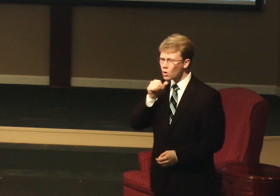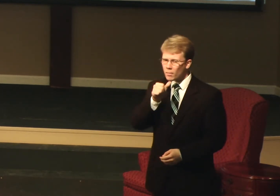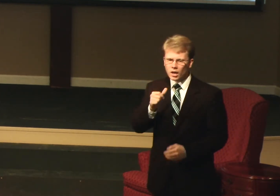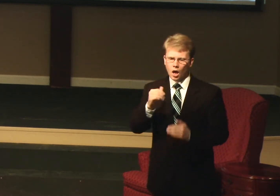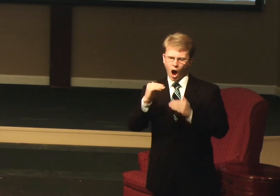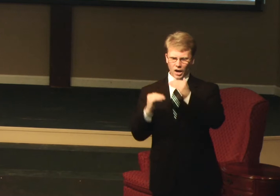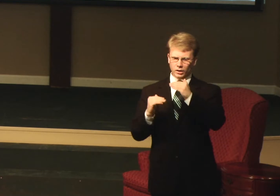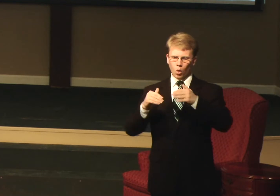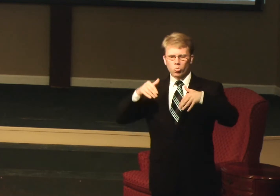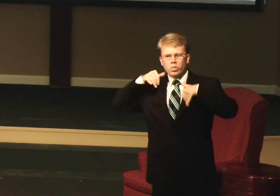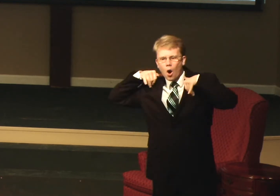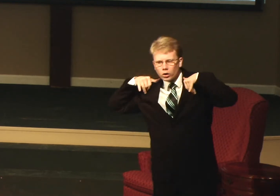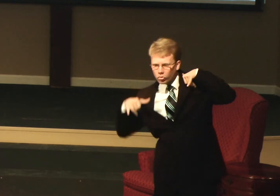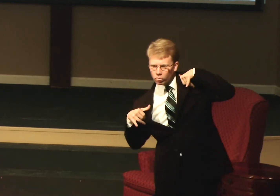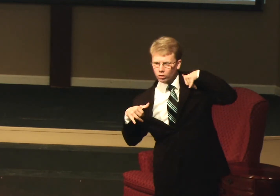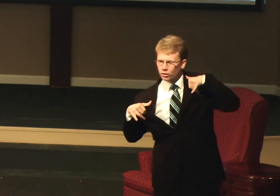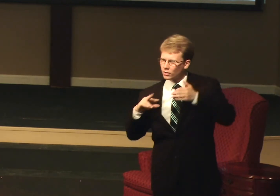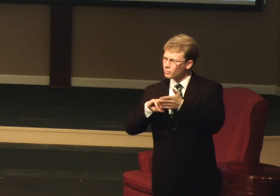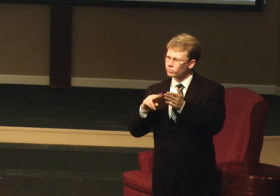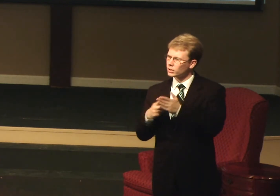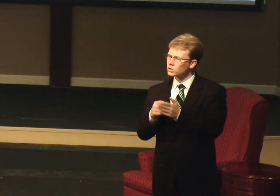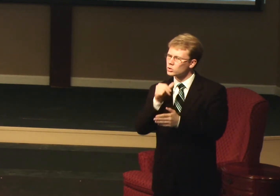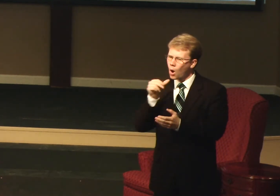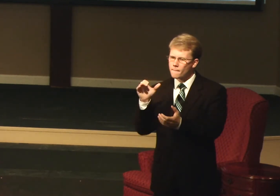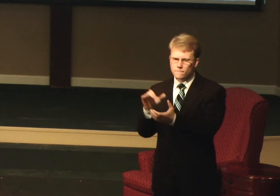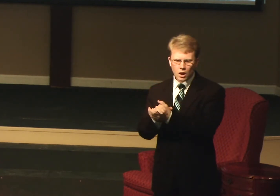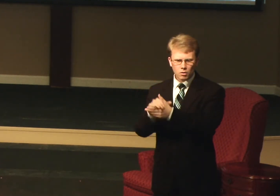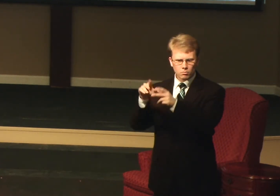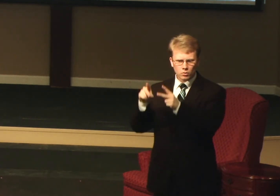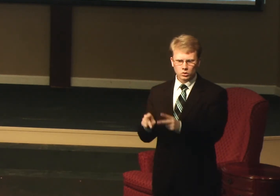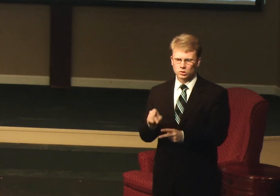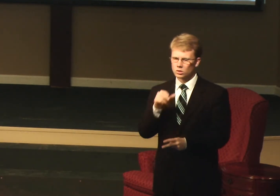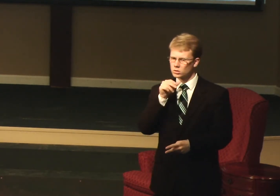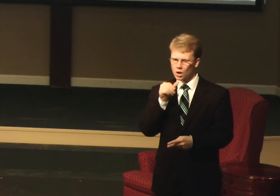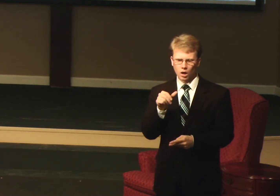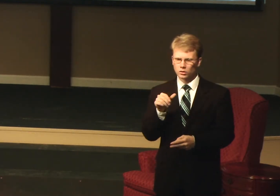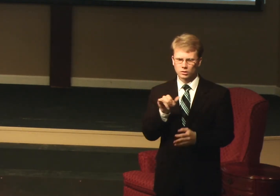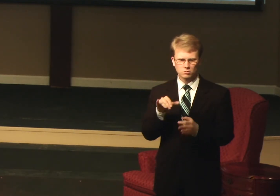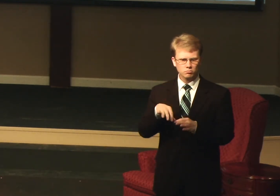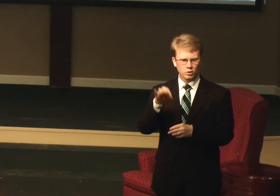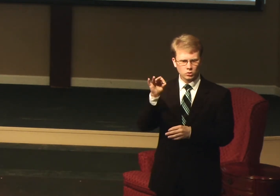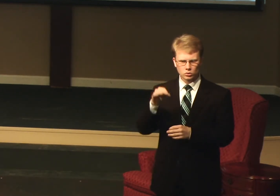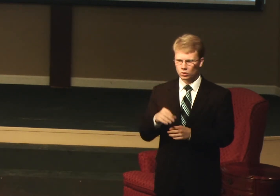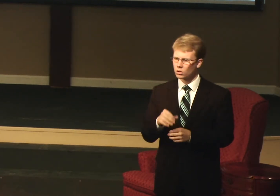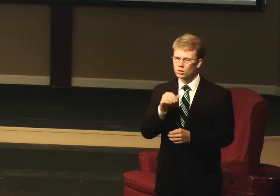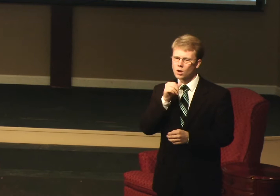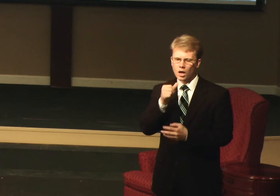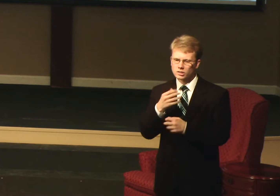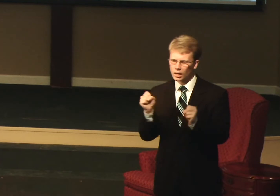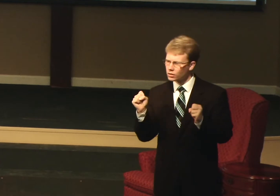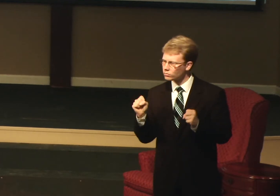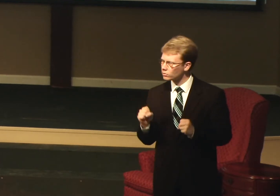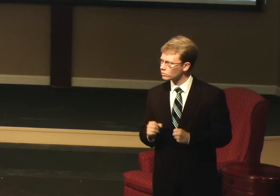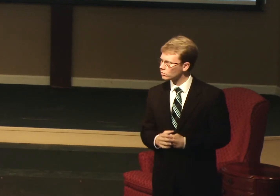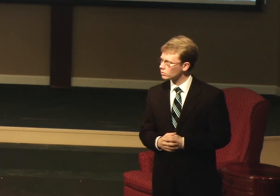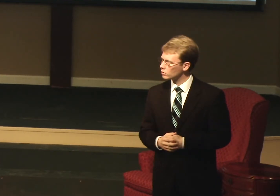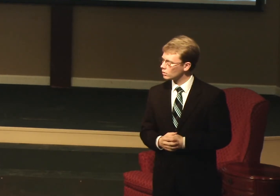us in His Word, don't be unequally yoked with unbelievers. It says that. Saved